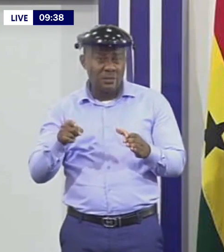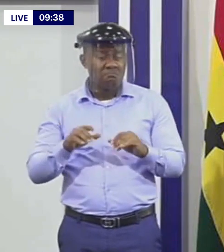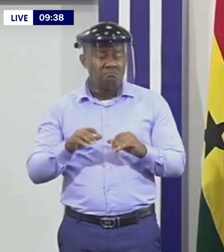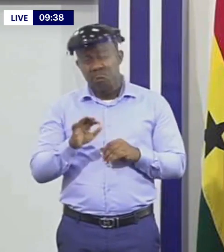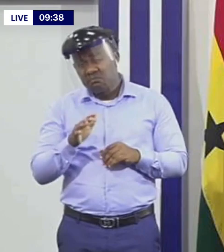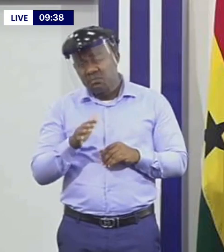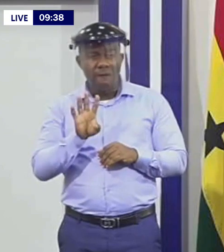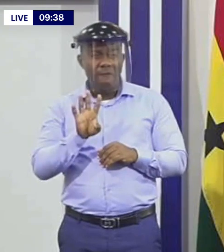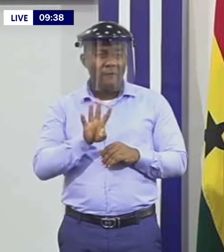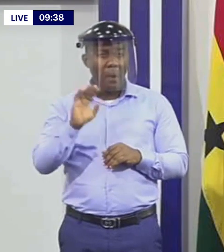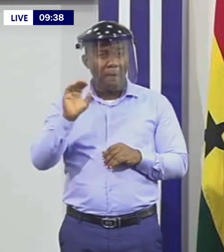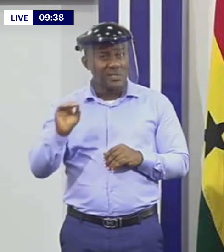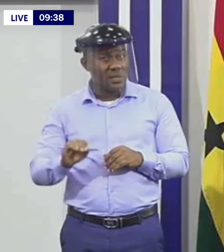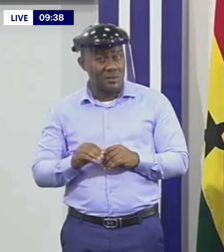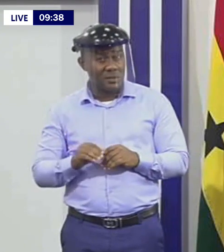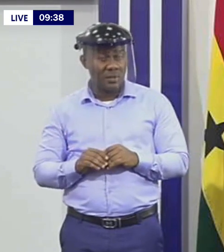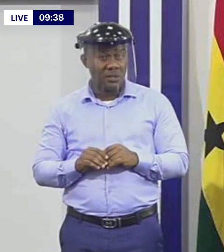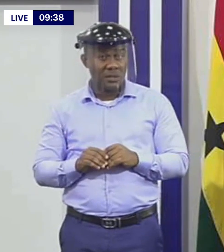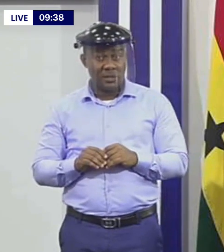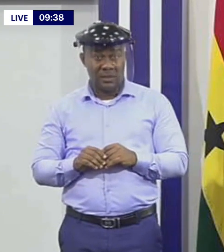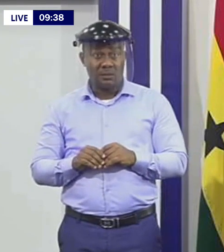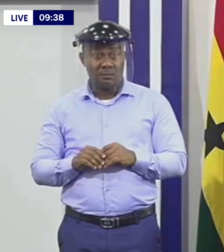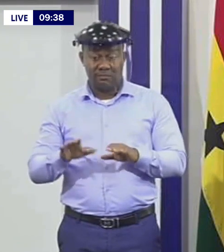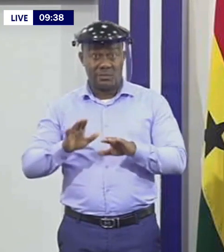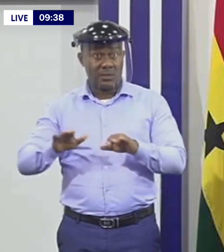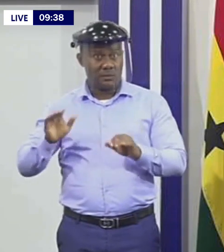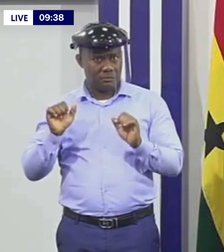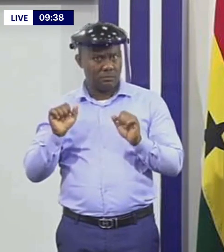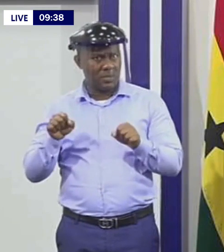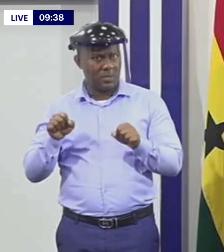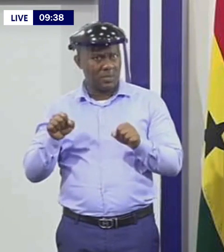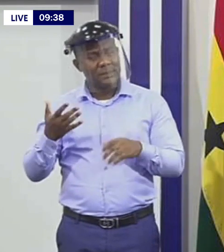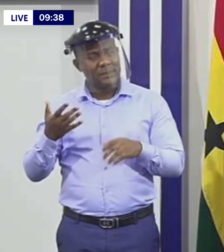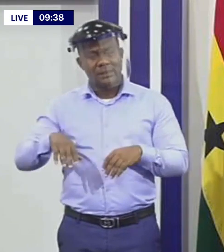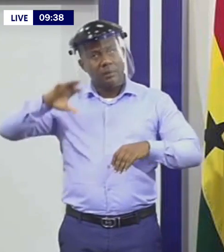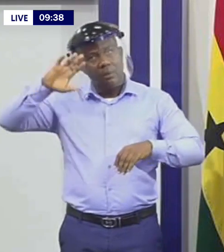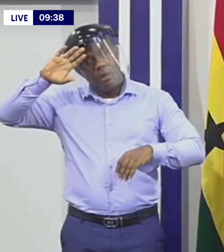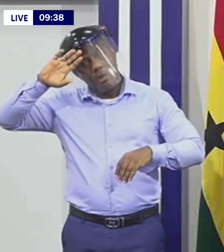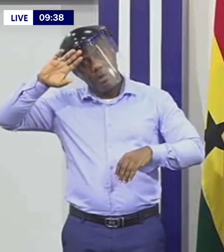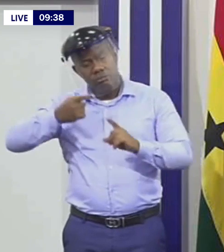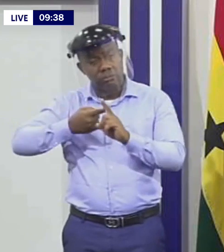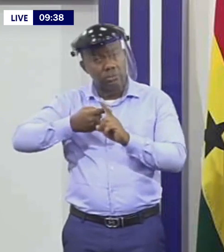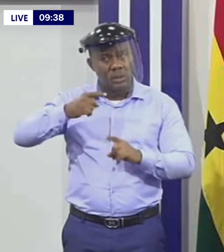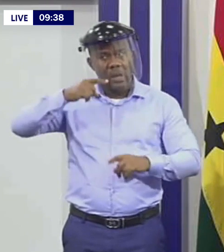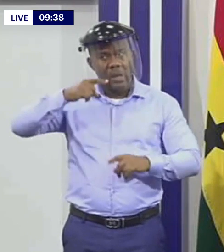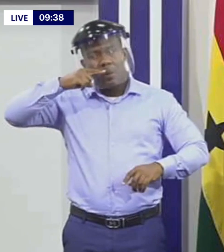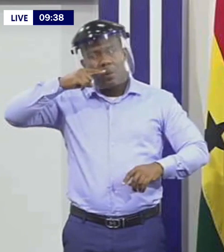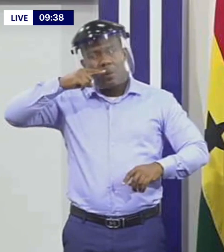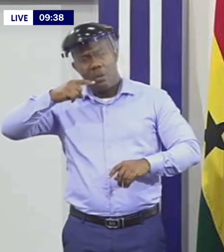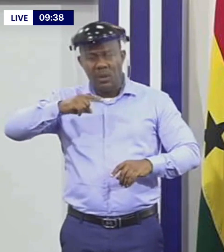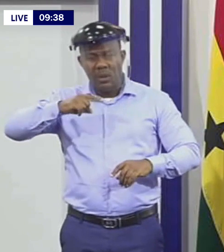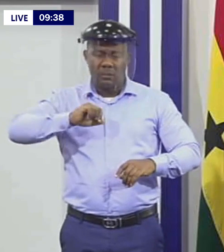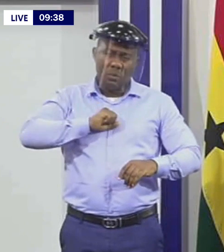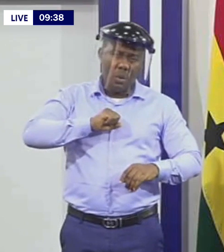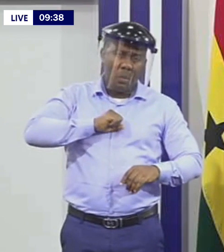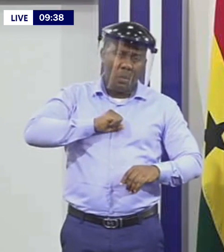about 4%. Children are likely to have milder signs and symptoms and more chance of severe